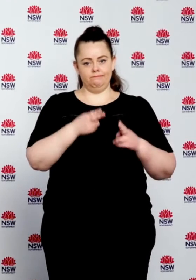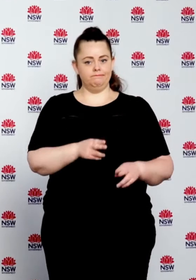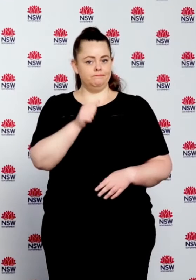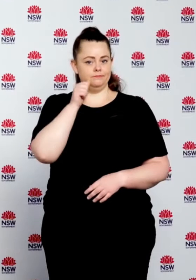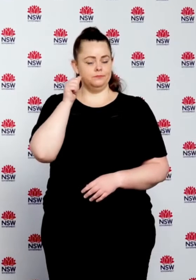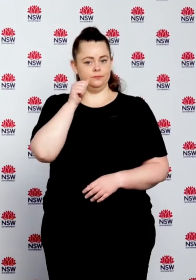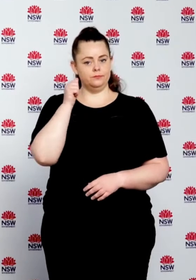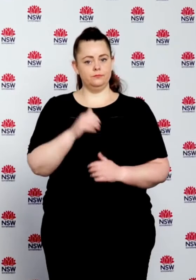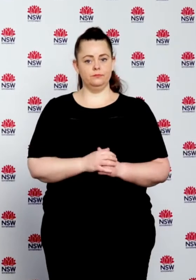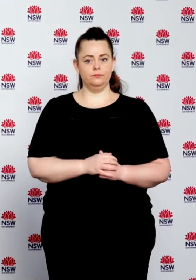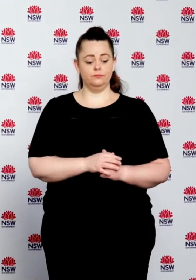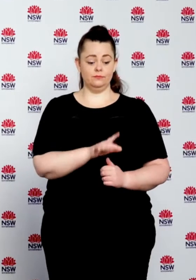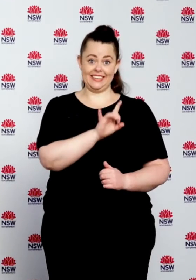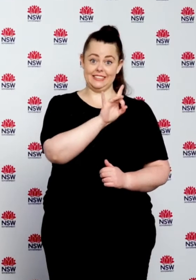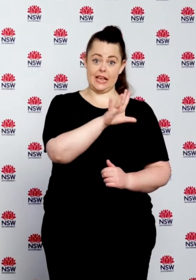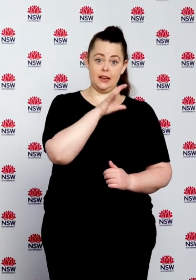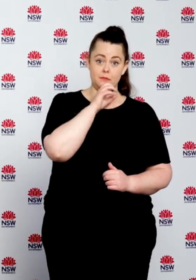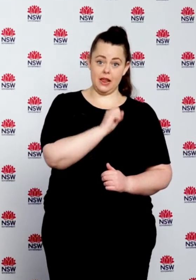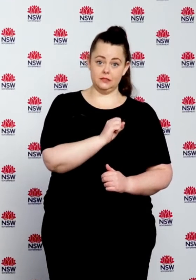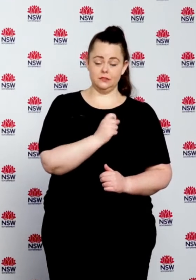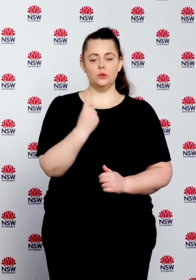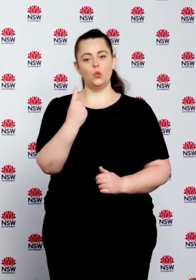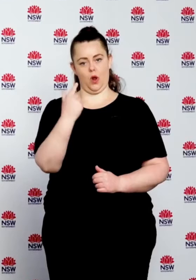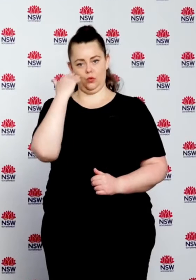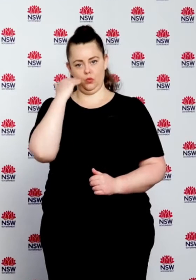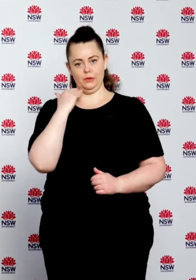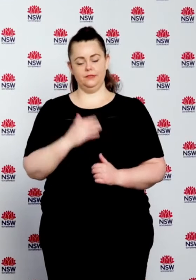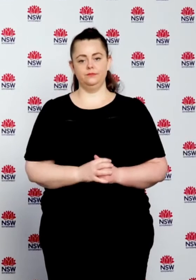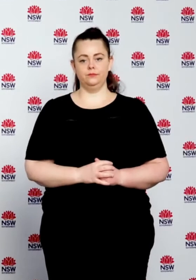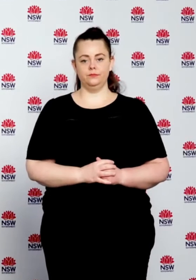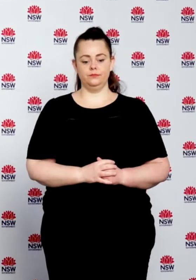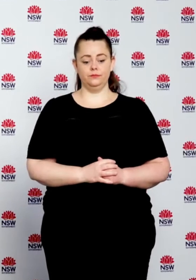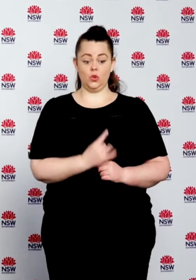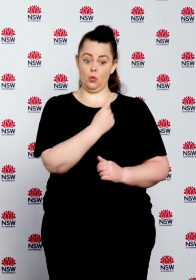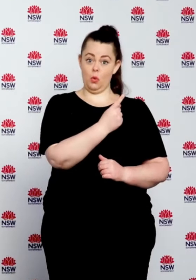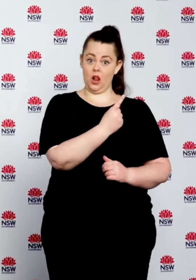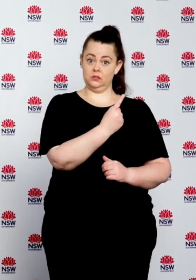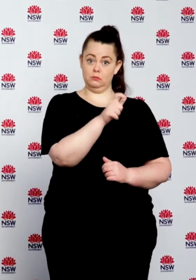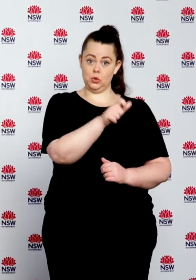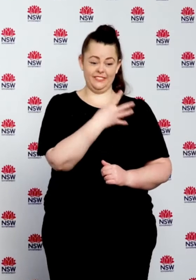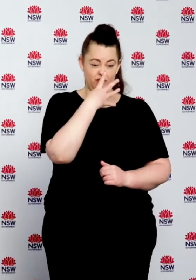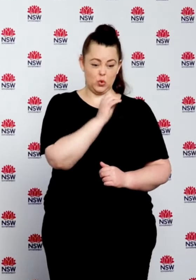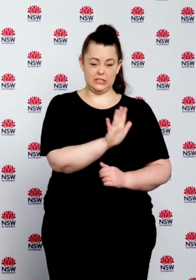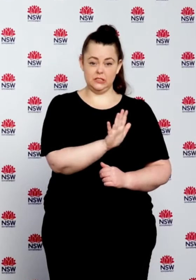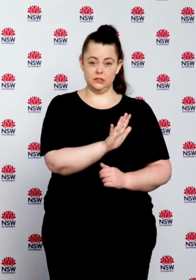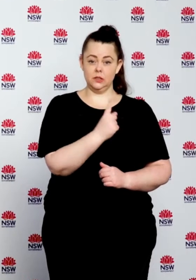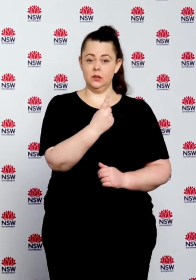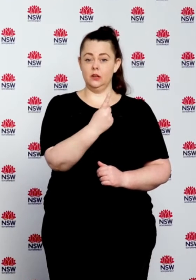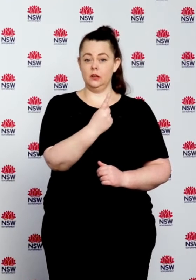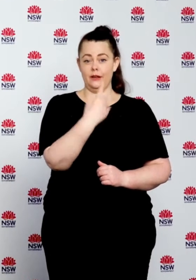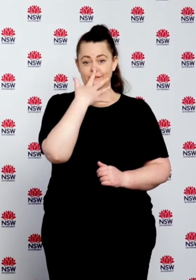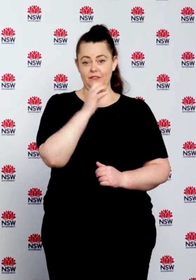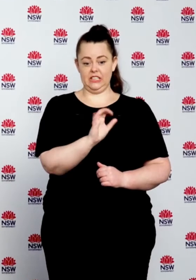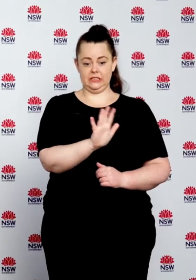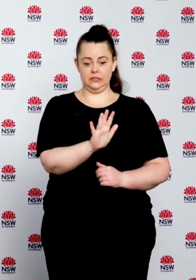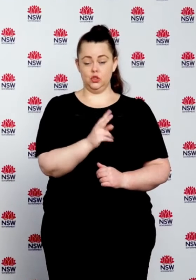24 hours, including 10 men and 1 woman. One person who died was in their 40s, one person in their 50s,